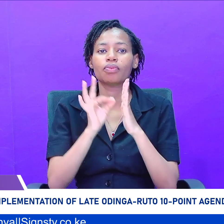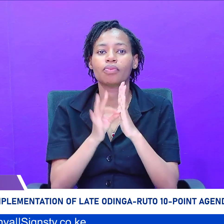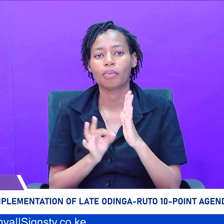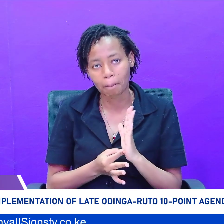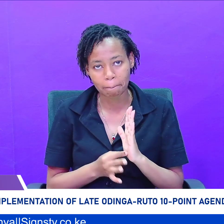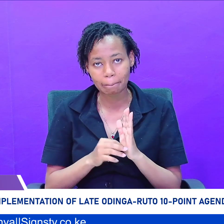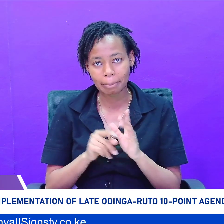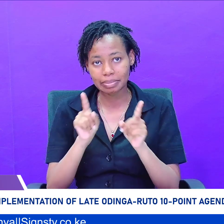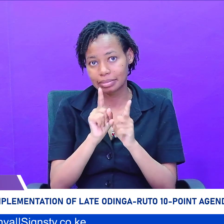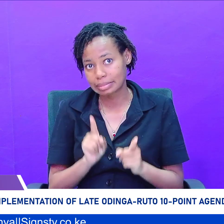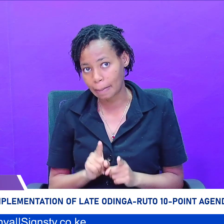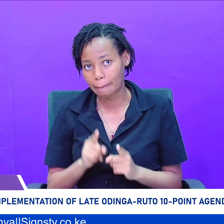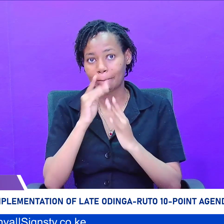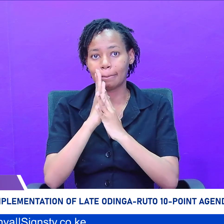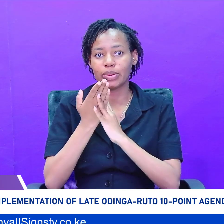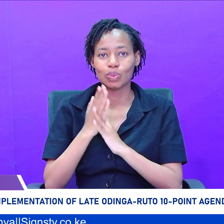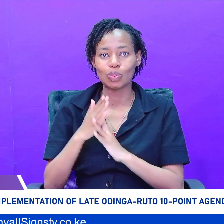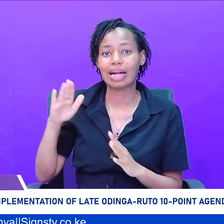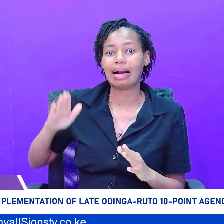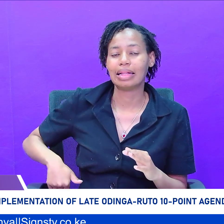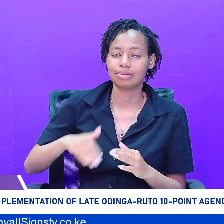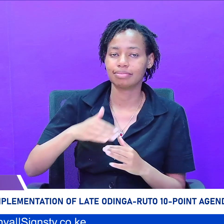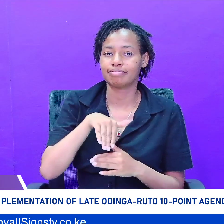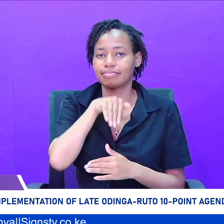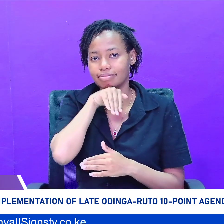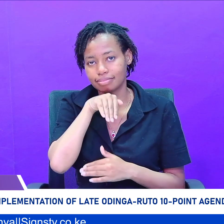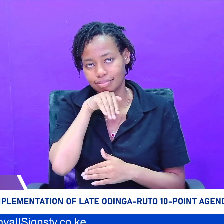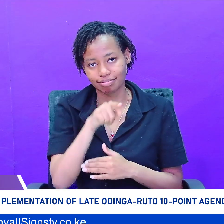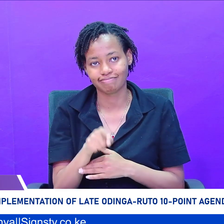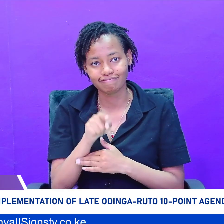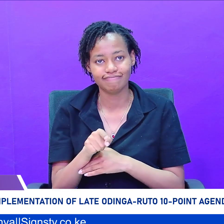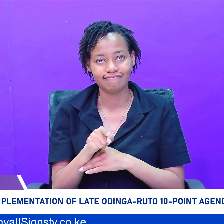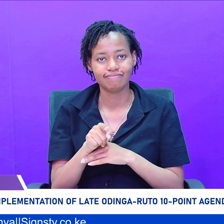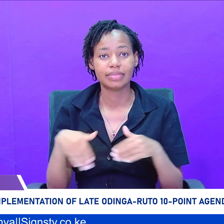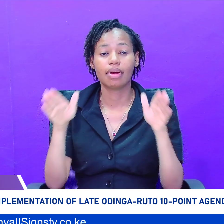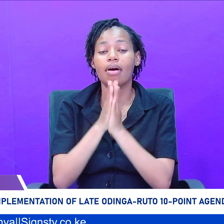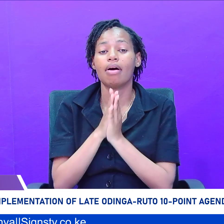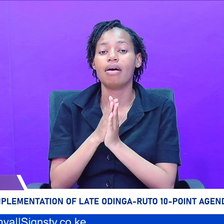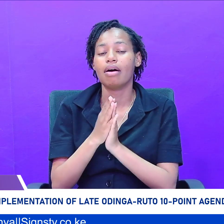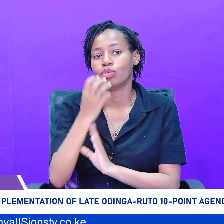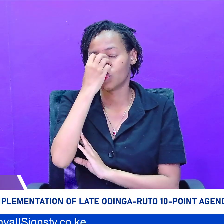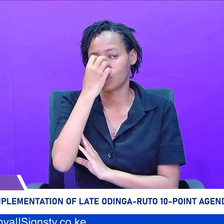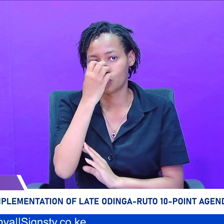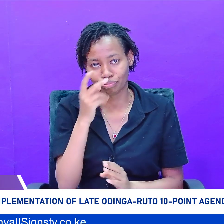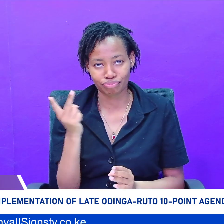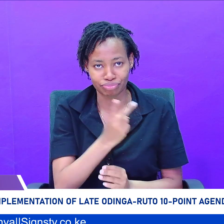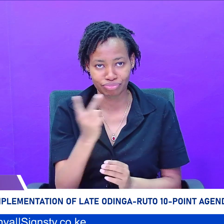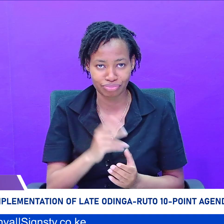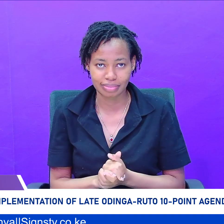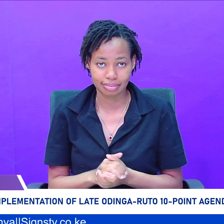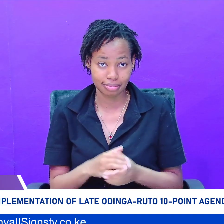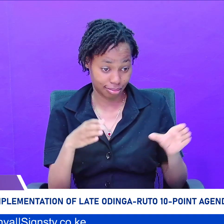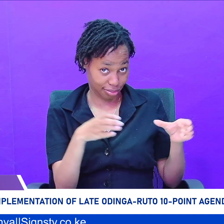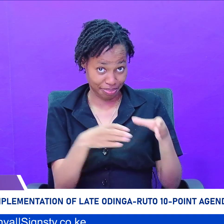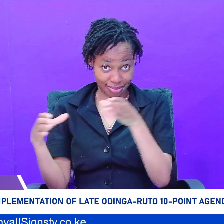total implementation of the 10-point agenda that was formally signed between the late former Prime Minister